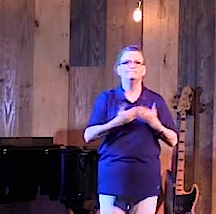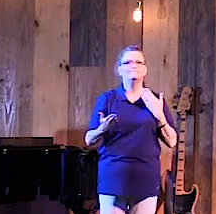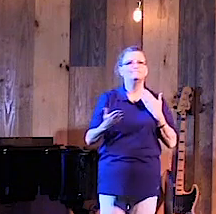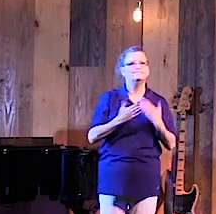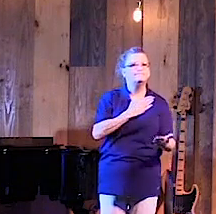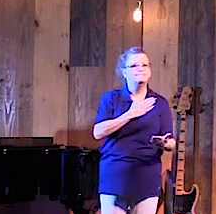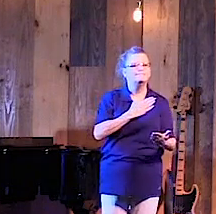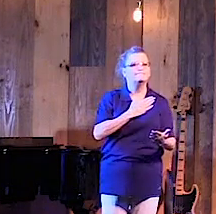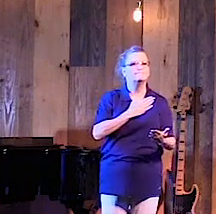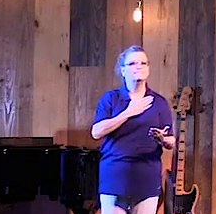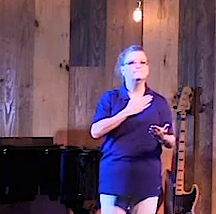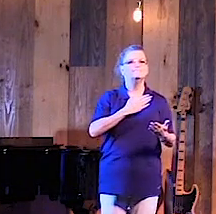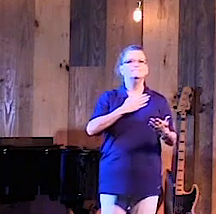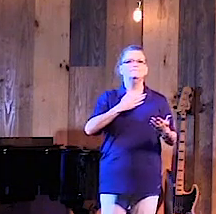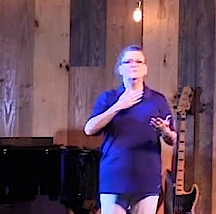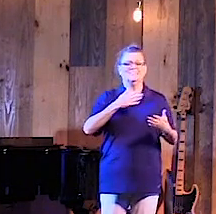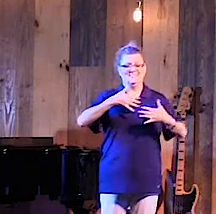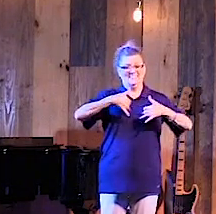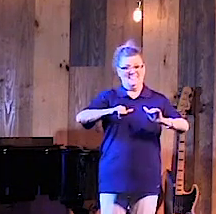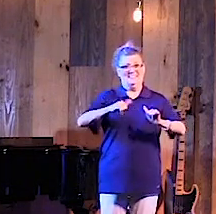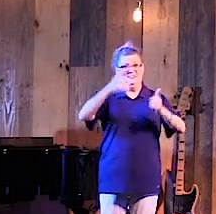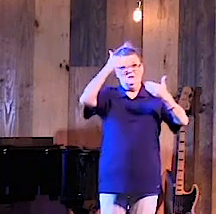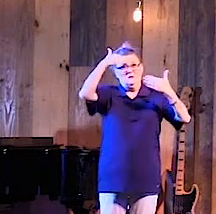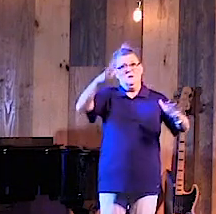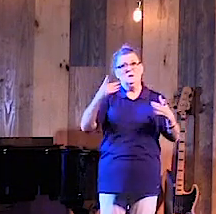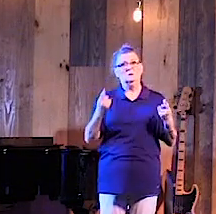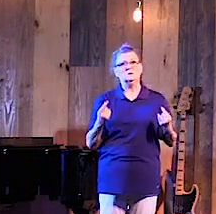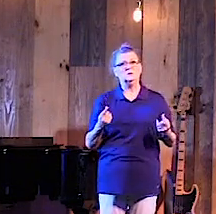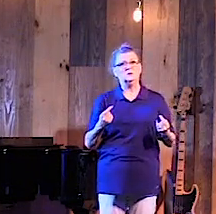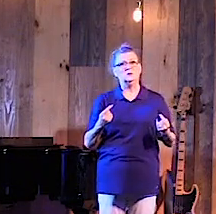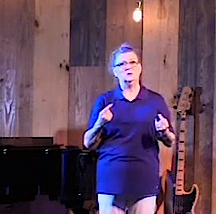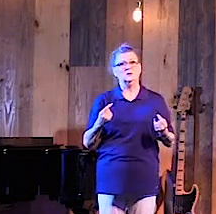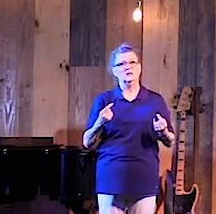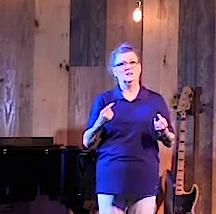this point, didn't know what to do. Then